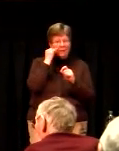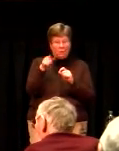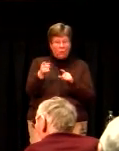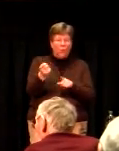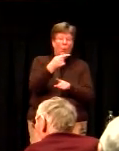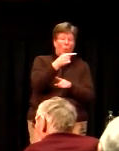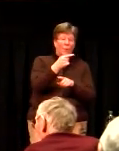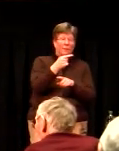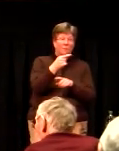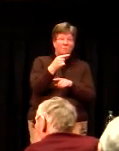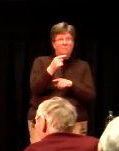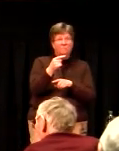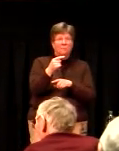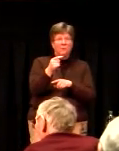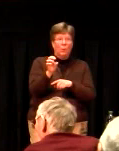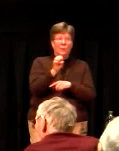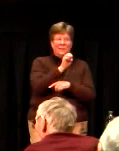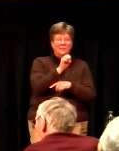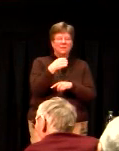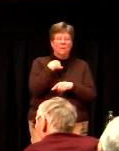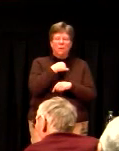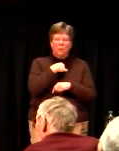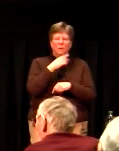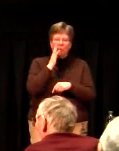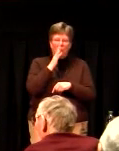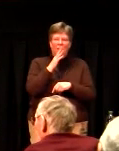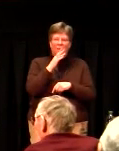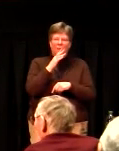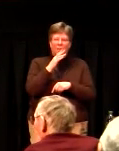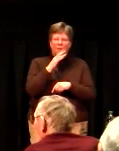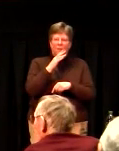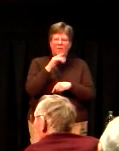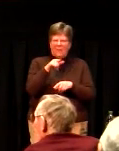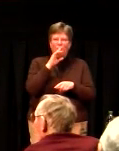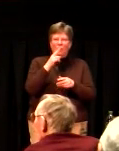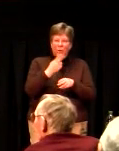east, we'll divert you into the jet. I think. Is that the right way?